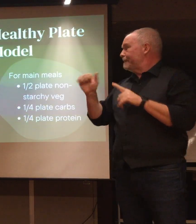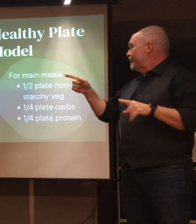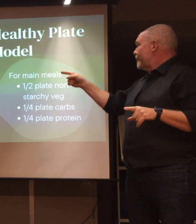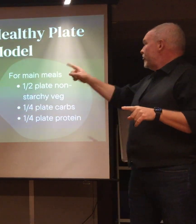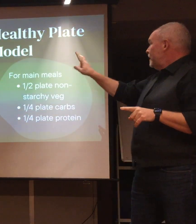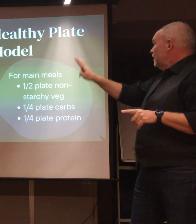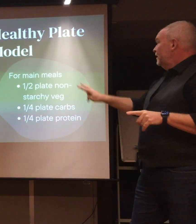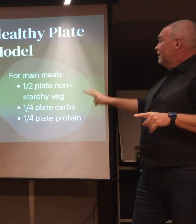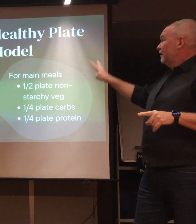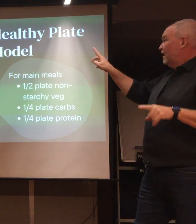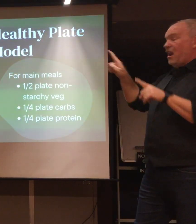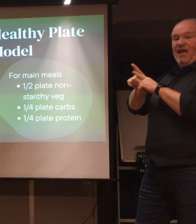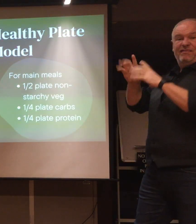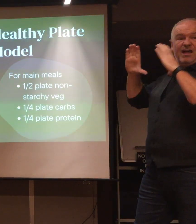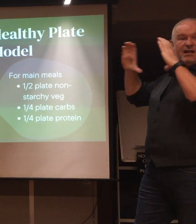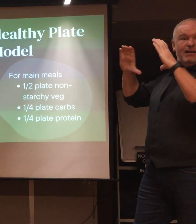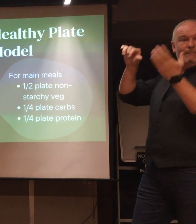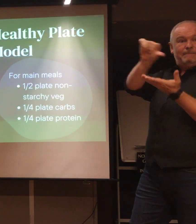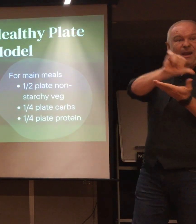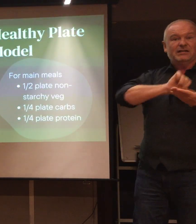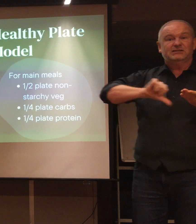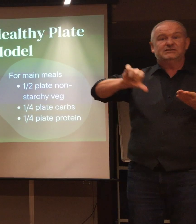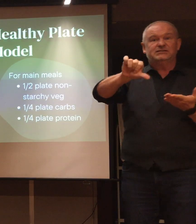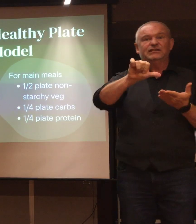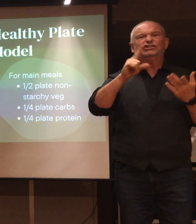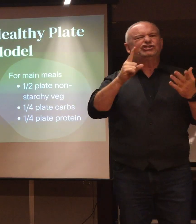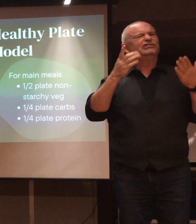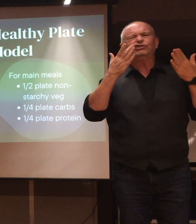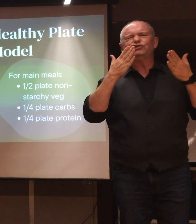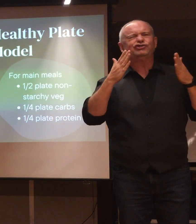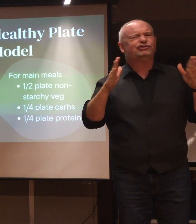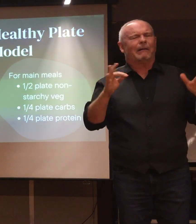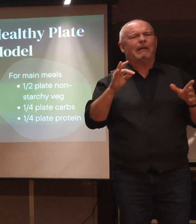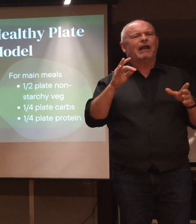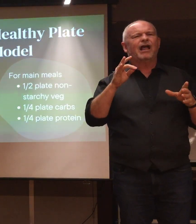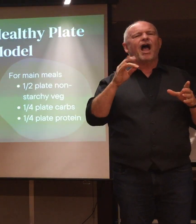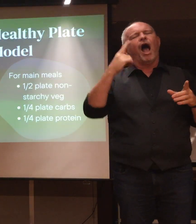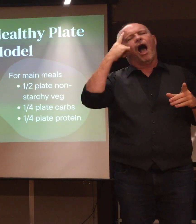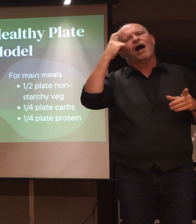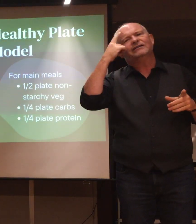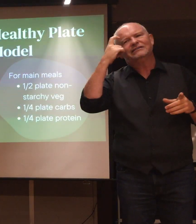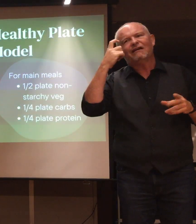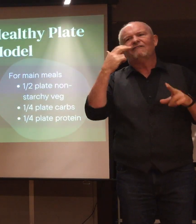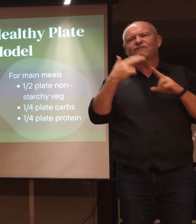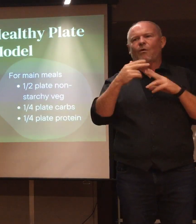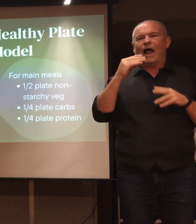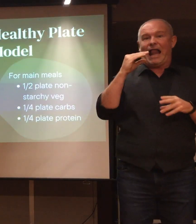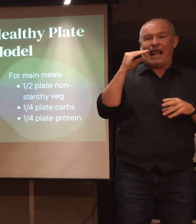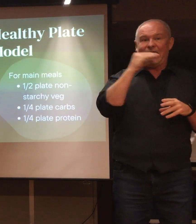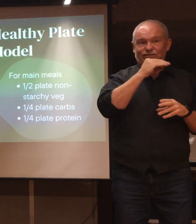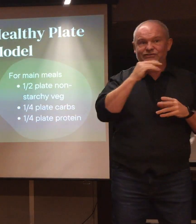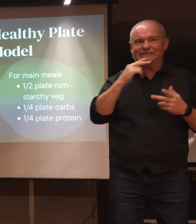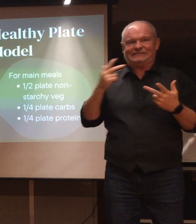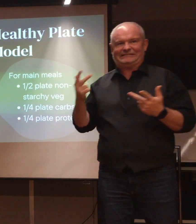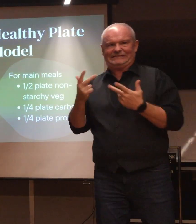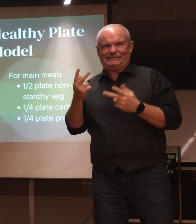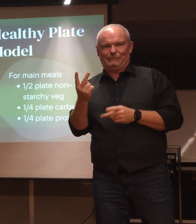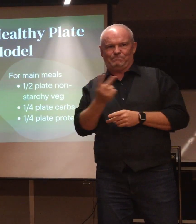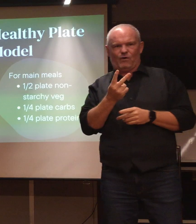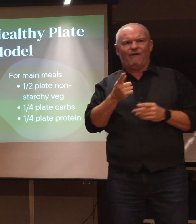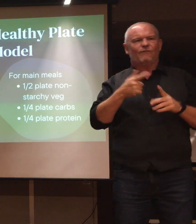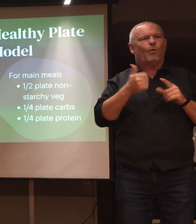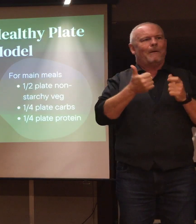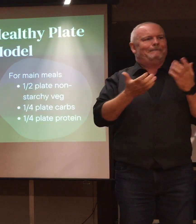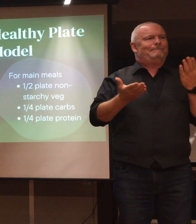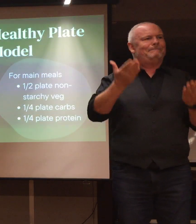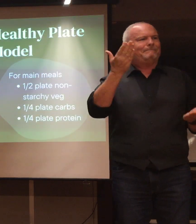if you're looking at it like this is just general sort of idea for lunch and dinner to get a